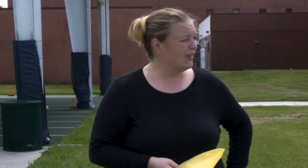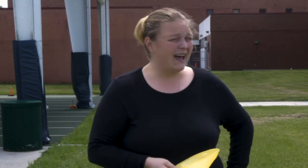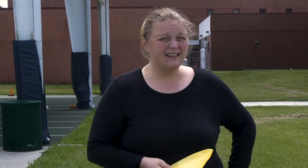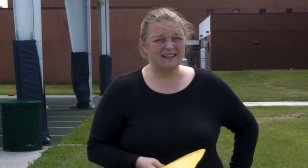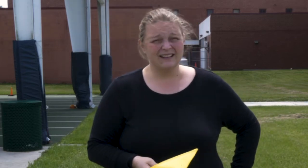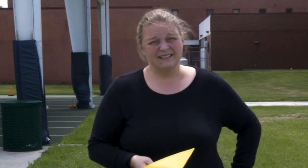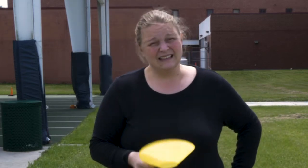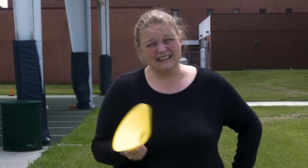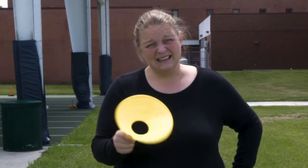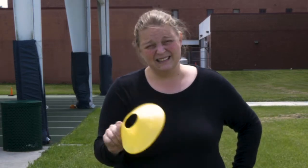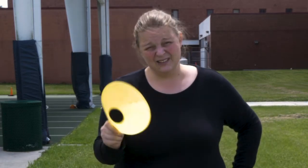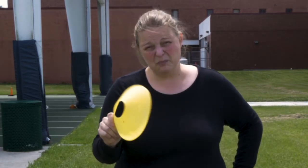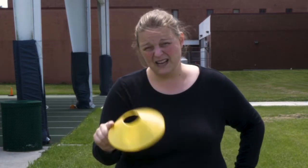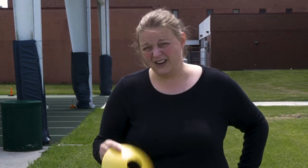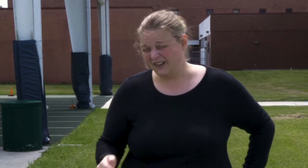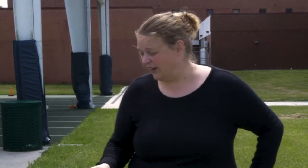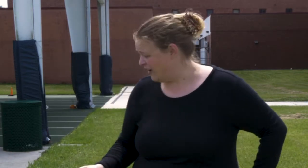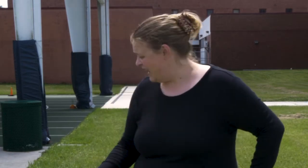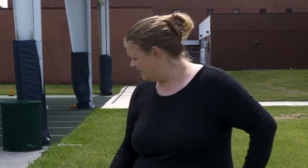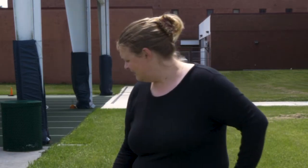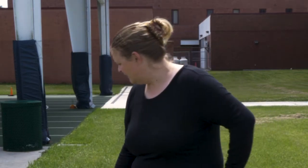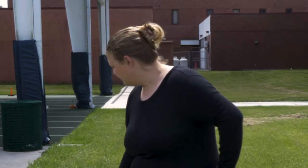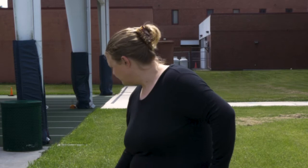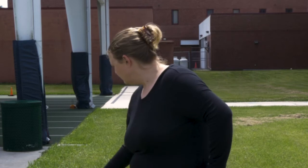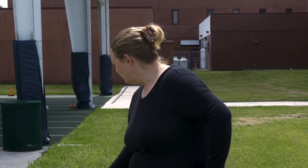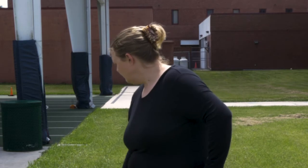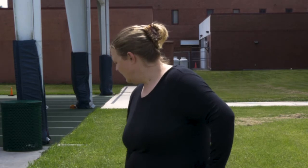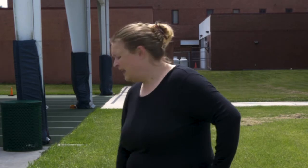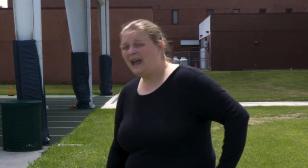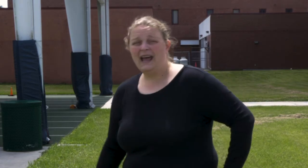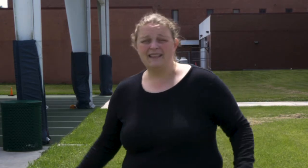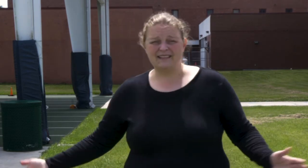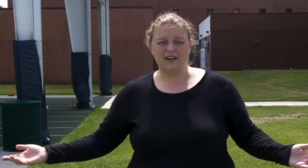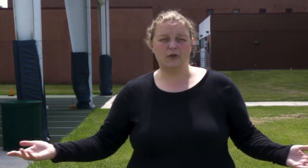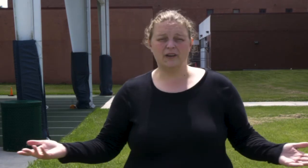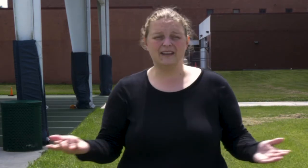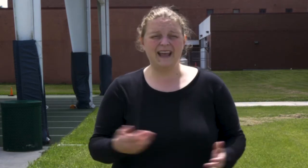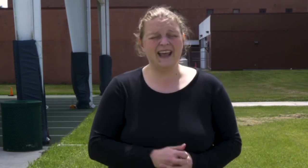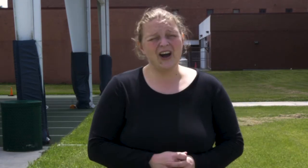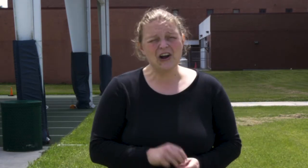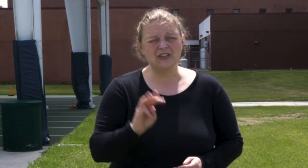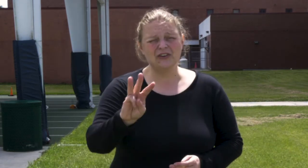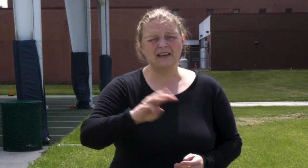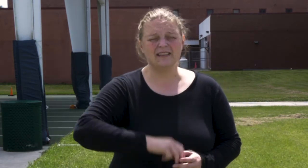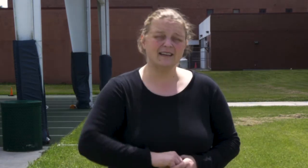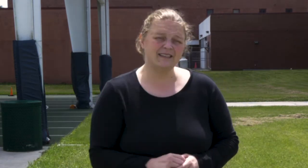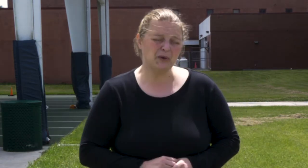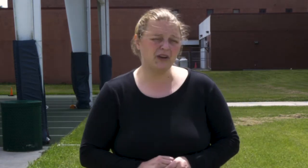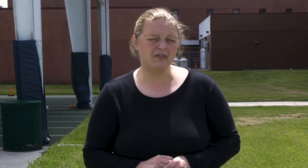that because it's been out on the grass. And that's it for today, our 3 things that we